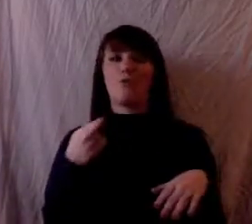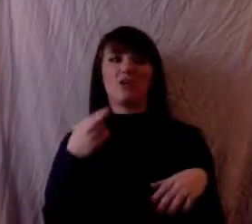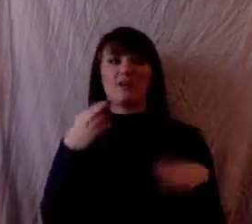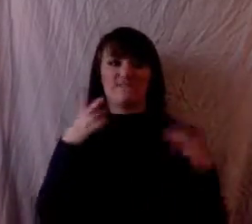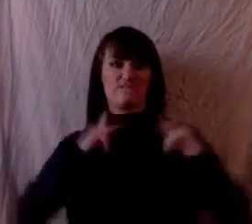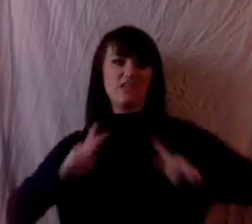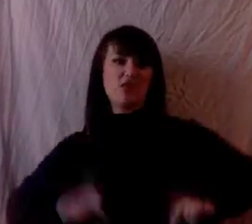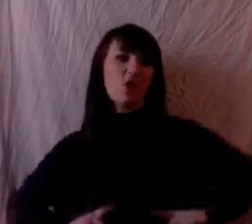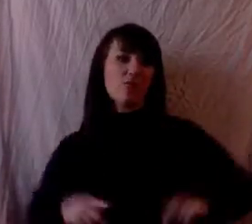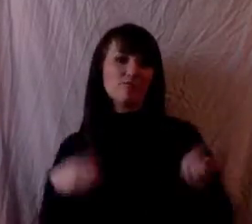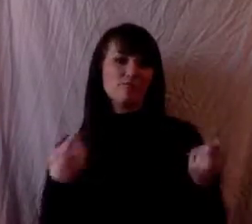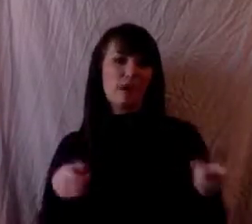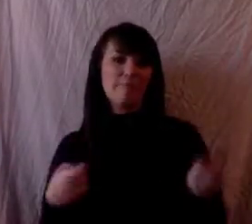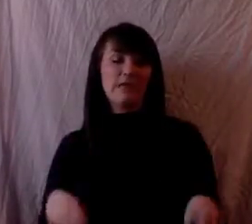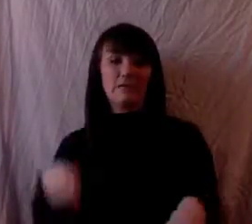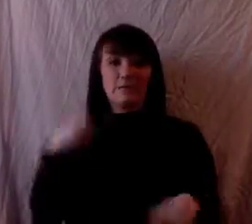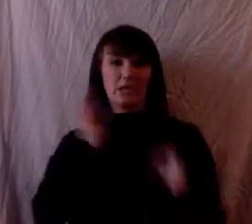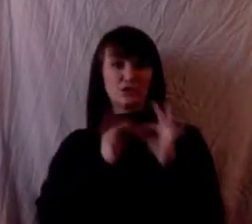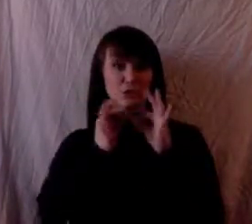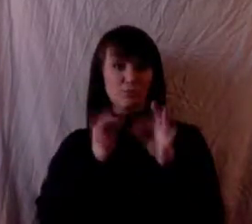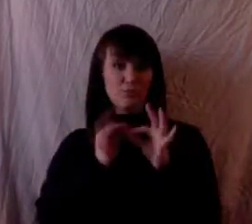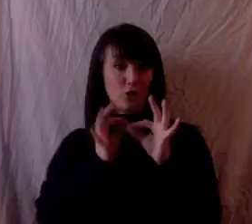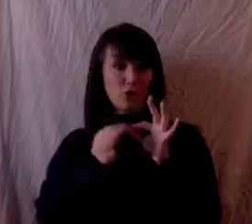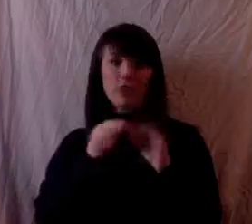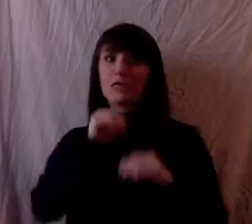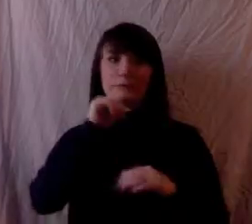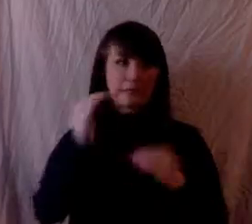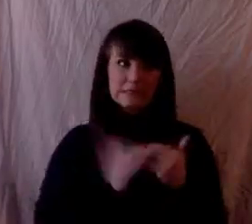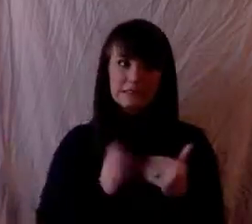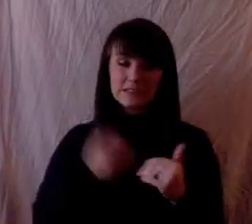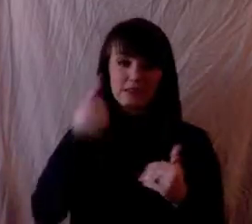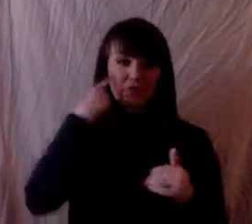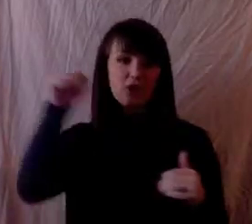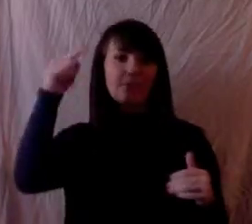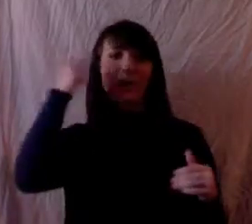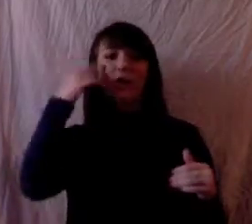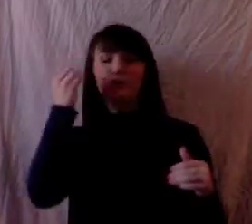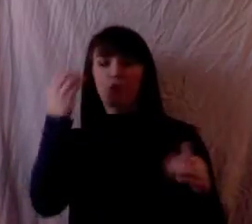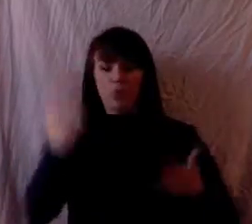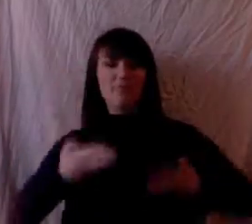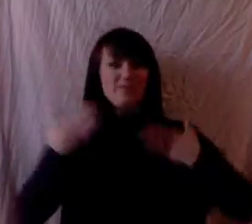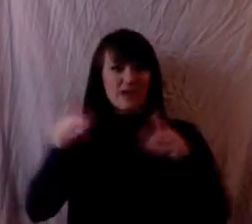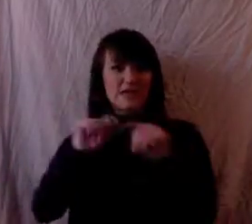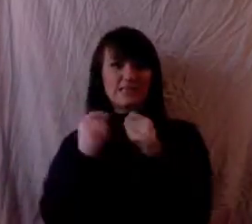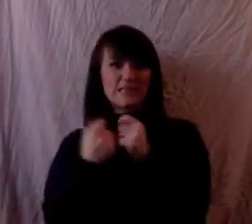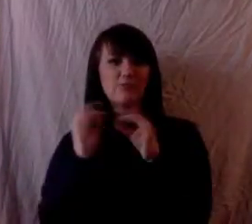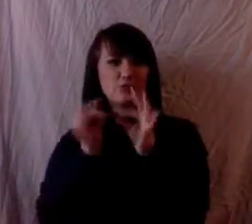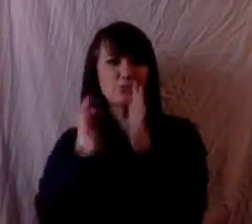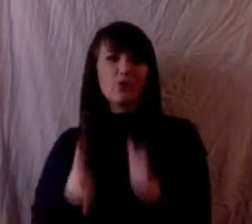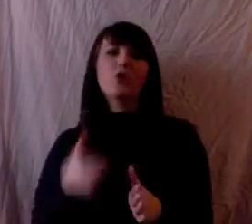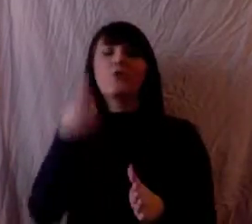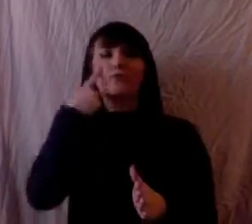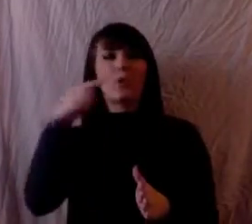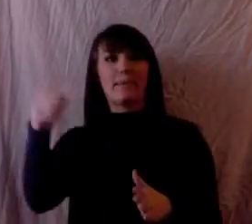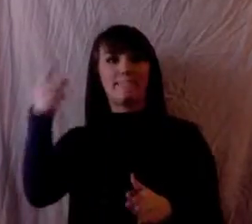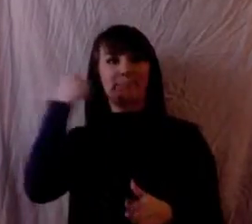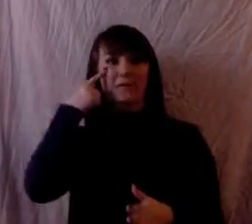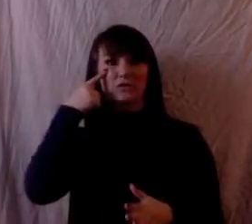exactly a mentally easy task, and so we provide a team interpreter in order to alleviate both mental and physical stresses